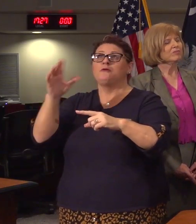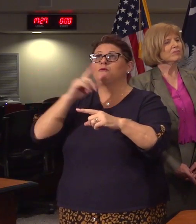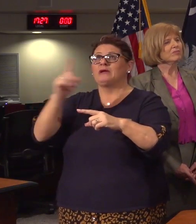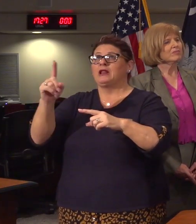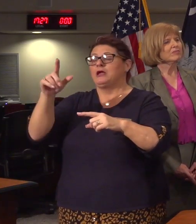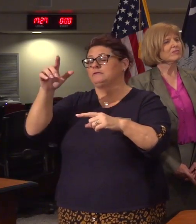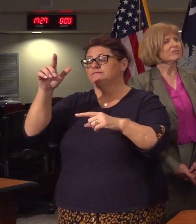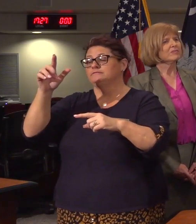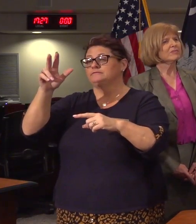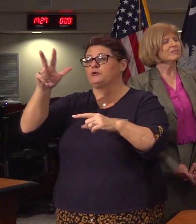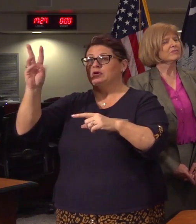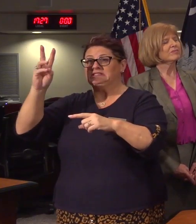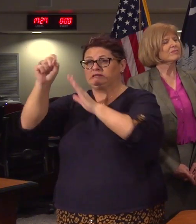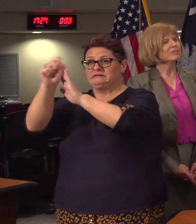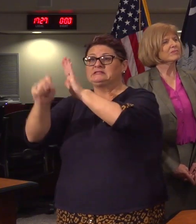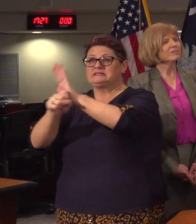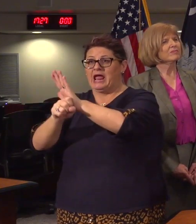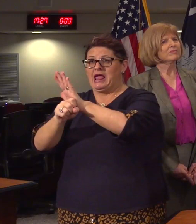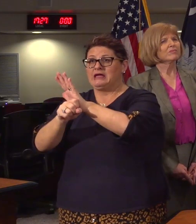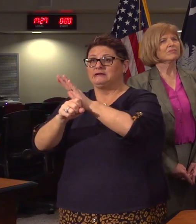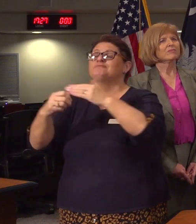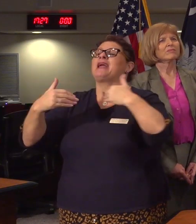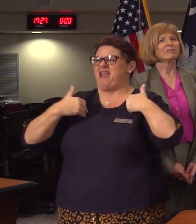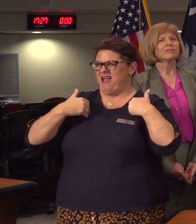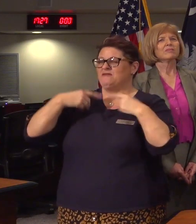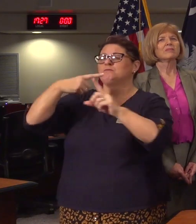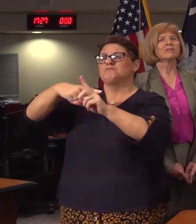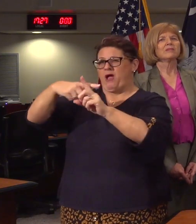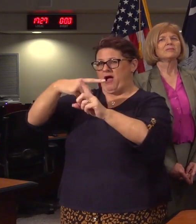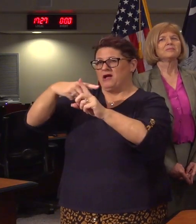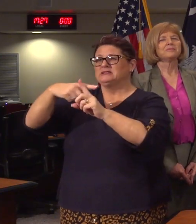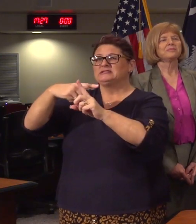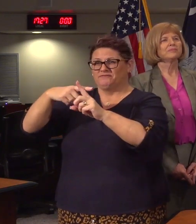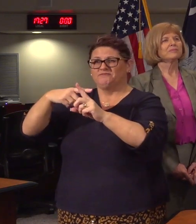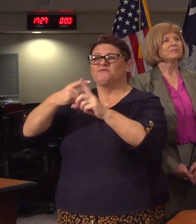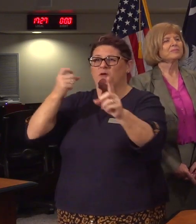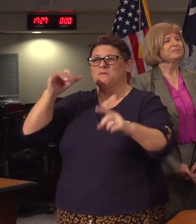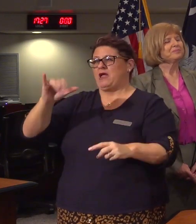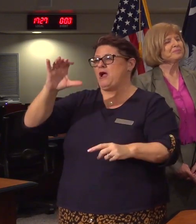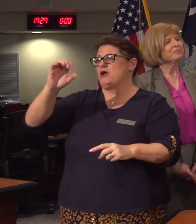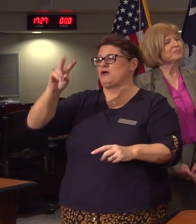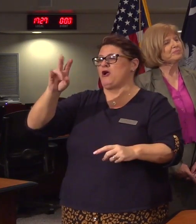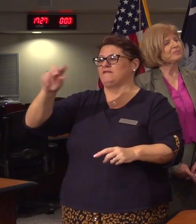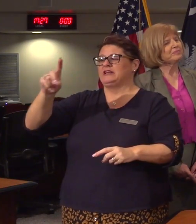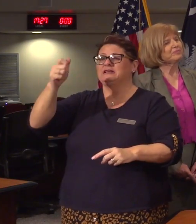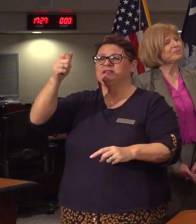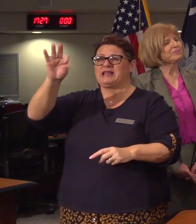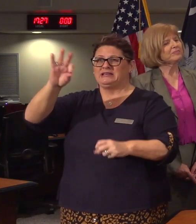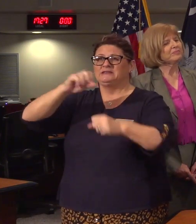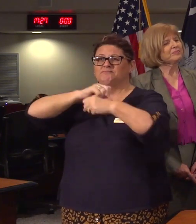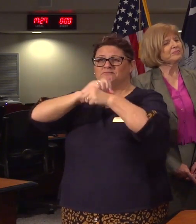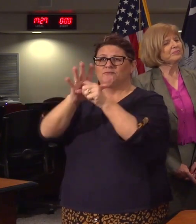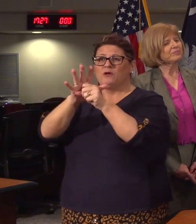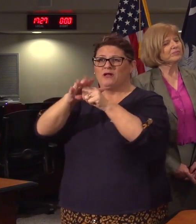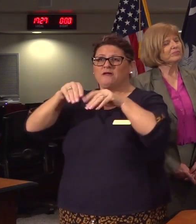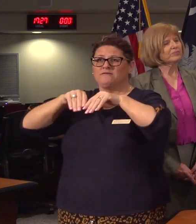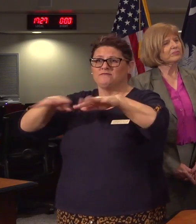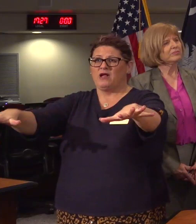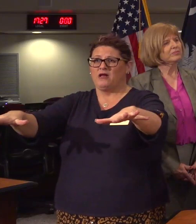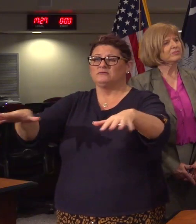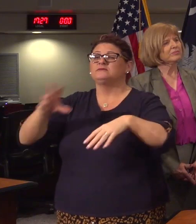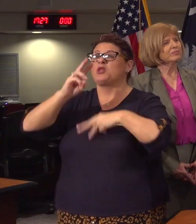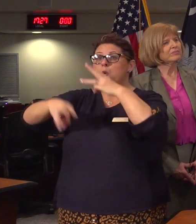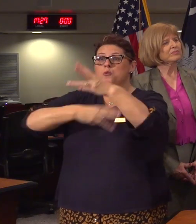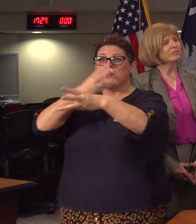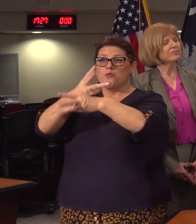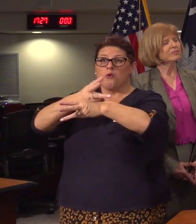reporting positive cases of a novel coronavirus named COVID-19. This is part of an expanding outbreak worldwide